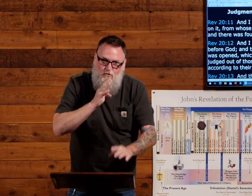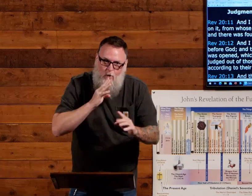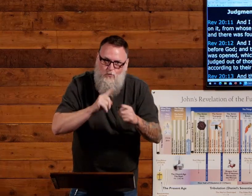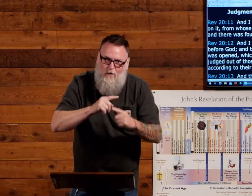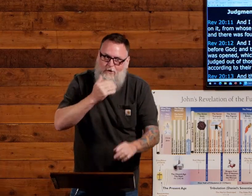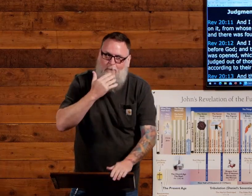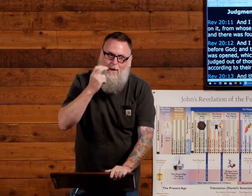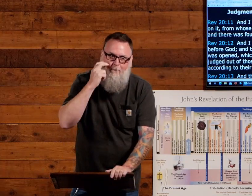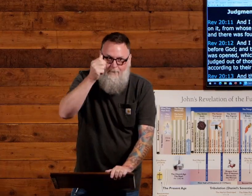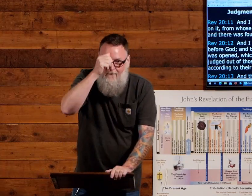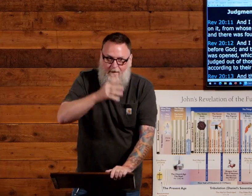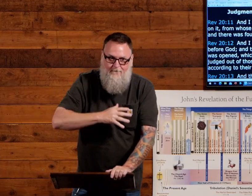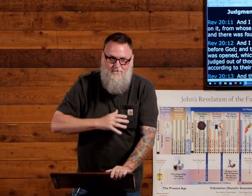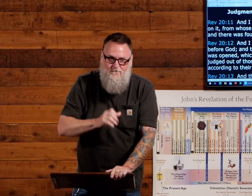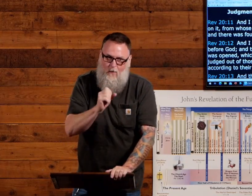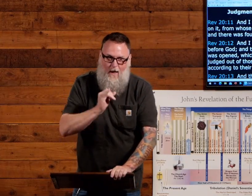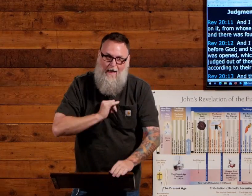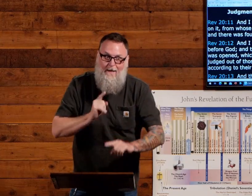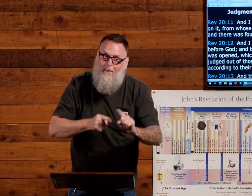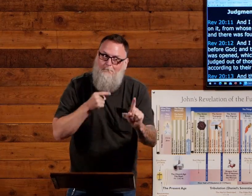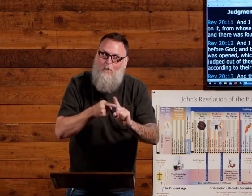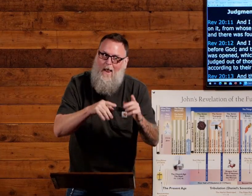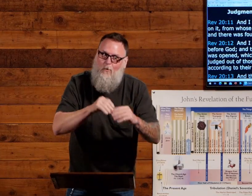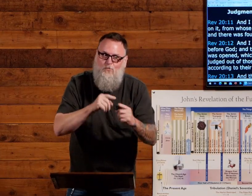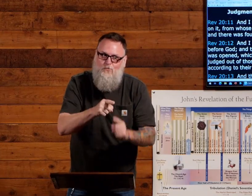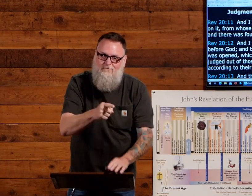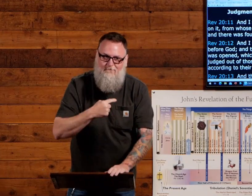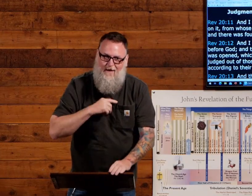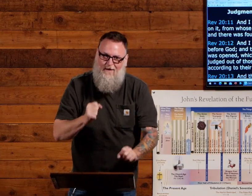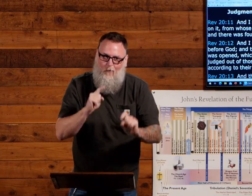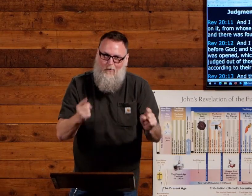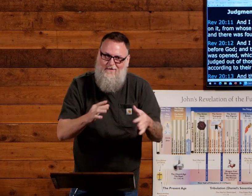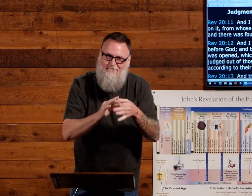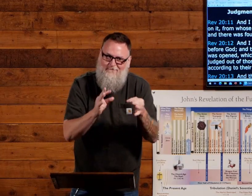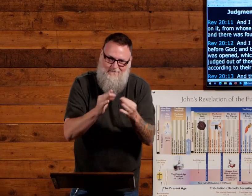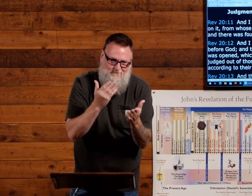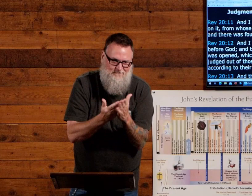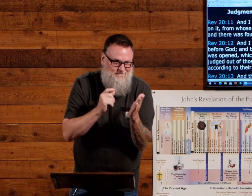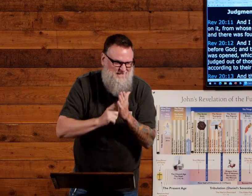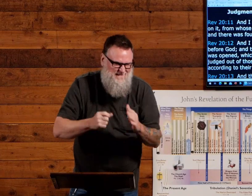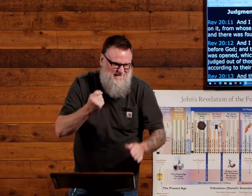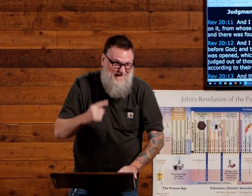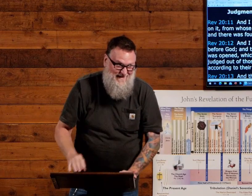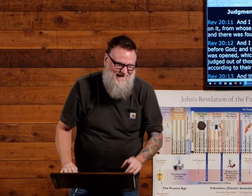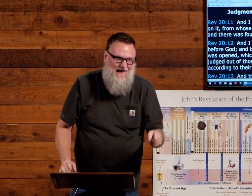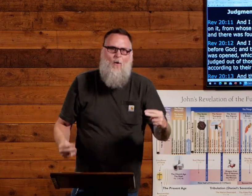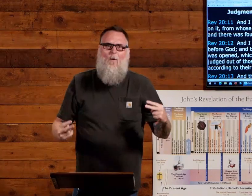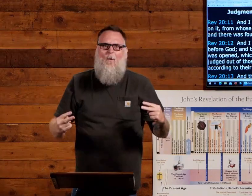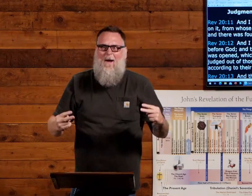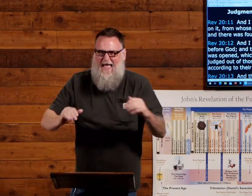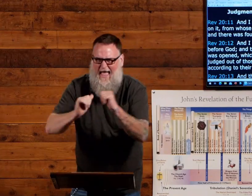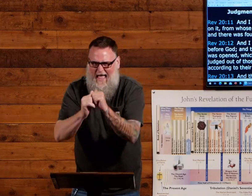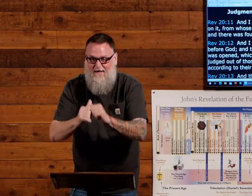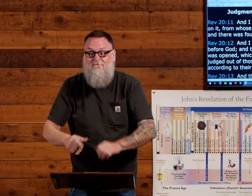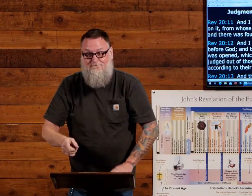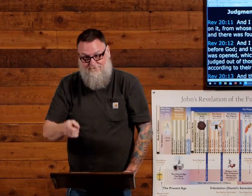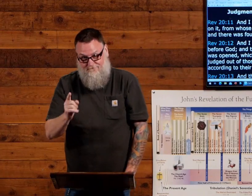take my word for it. I'm a colorblind man. So I'm letting you find out for yourself. So